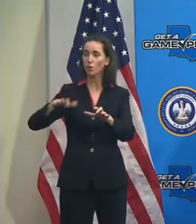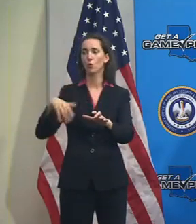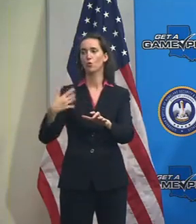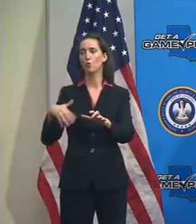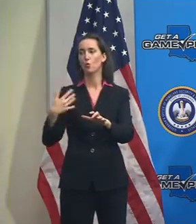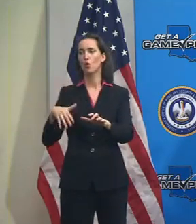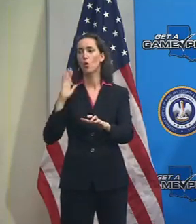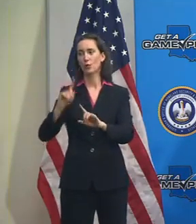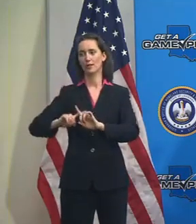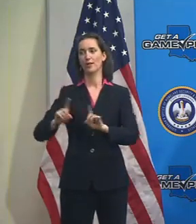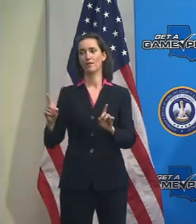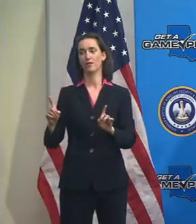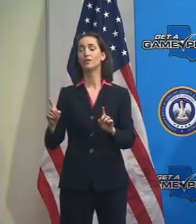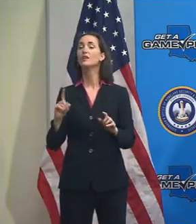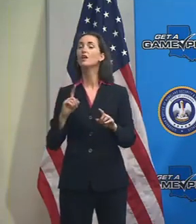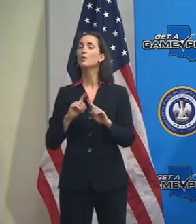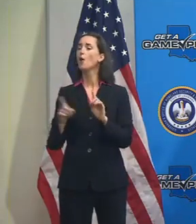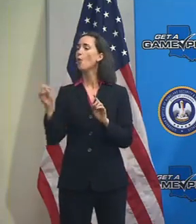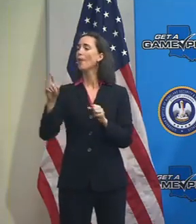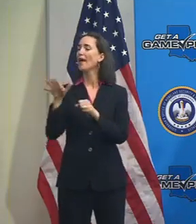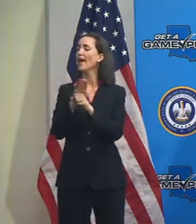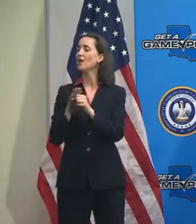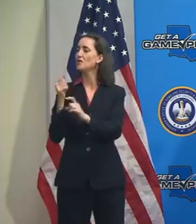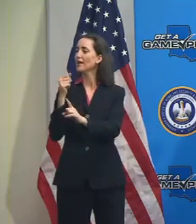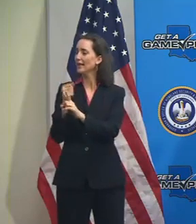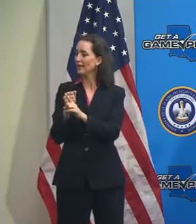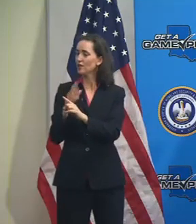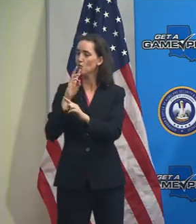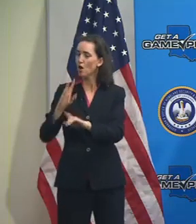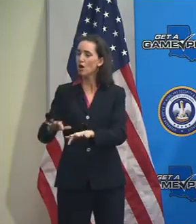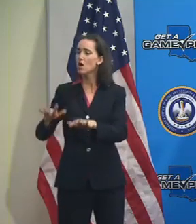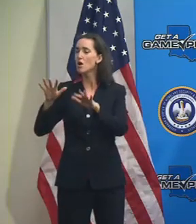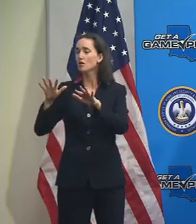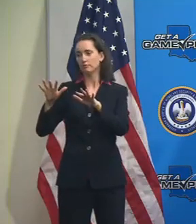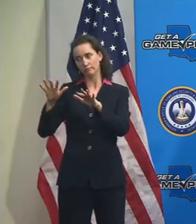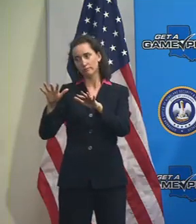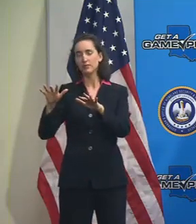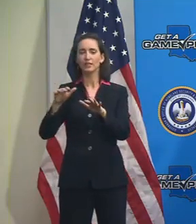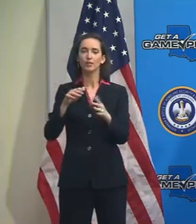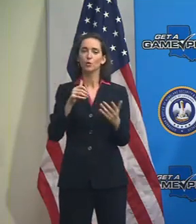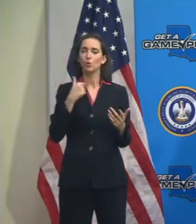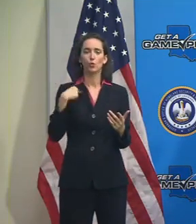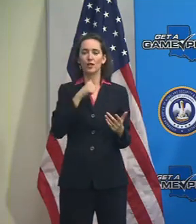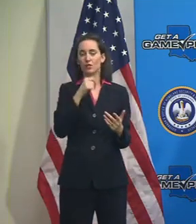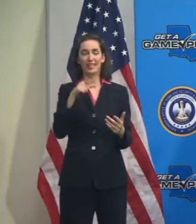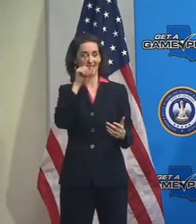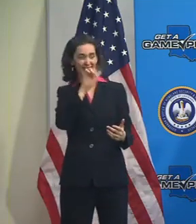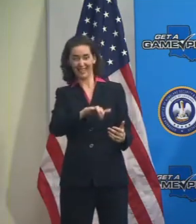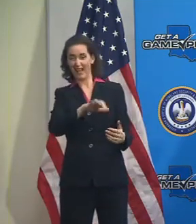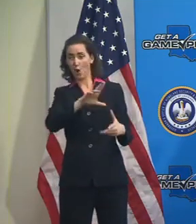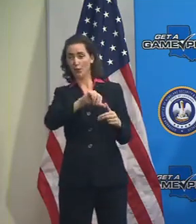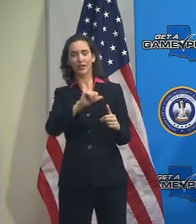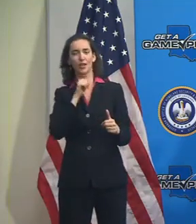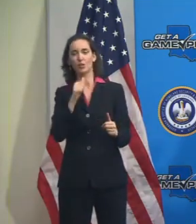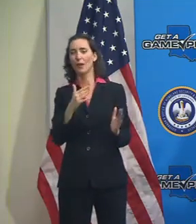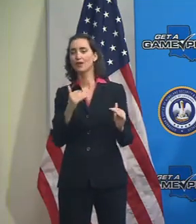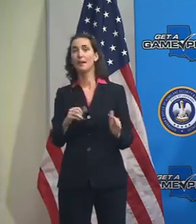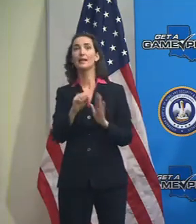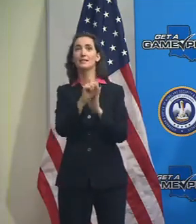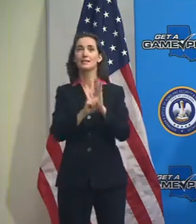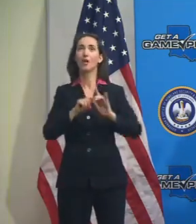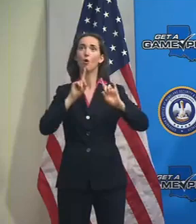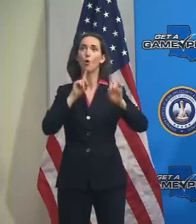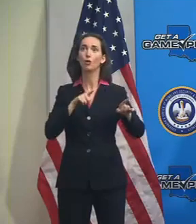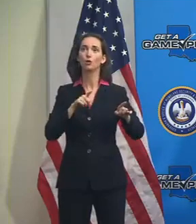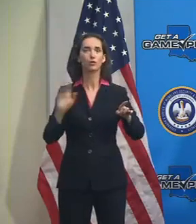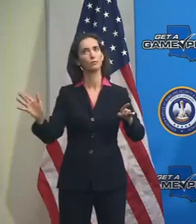of the way, the particular characteristics of this storm, we do not anticipate any state-ordered, in fact, I can just tell you there won't